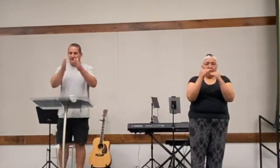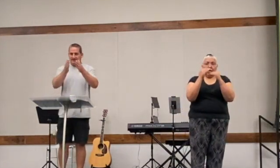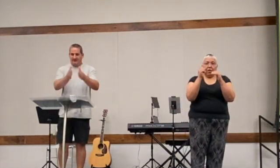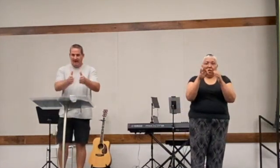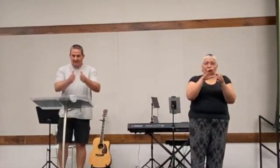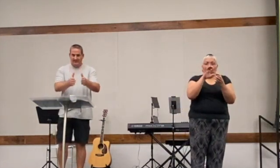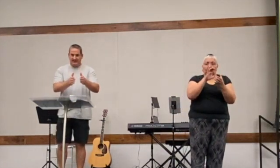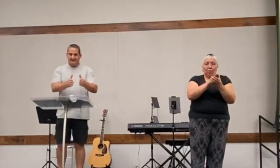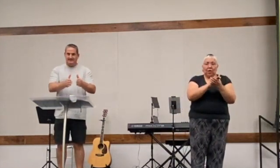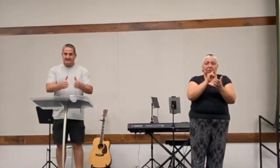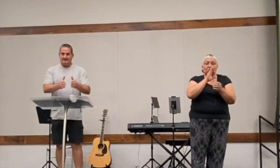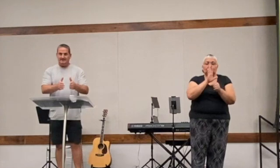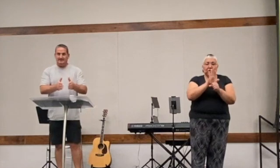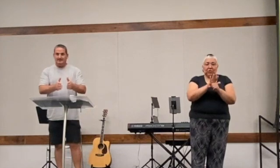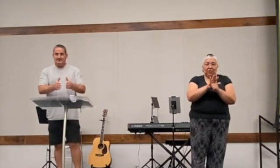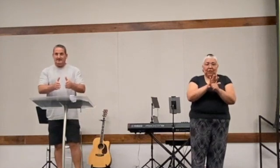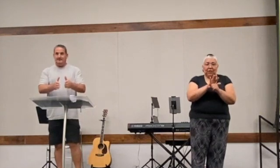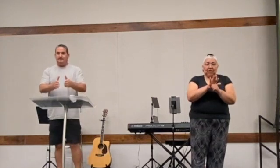marriage covenant.